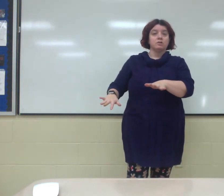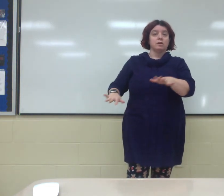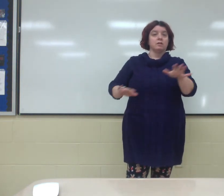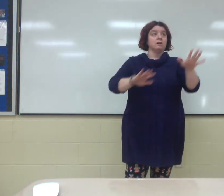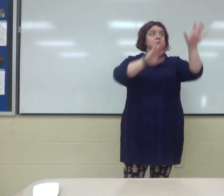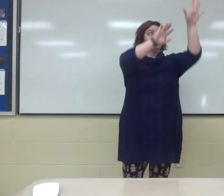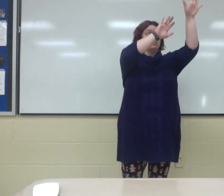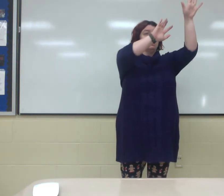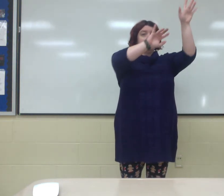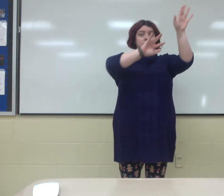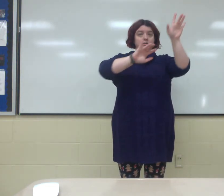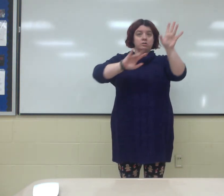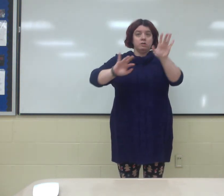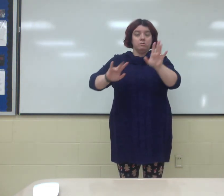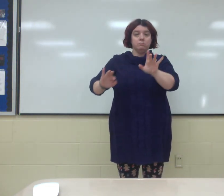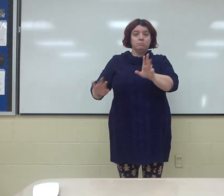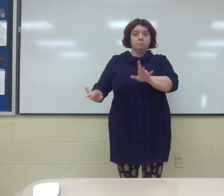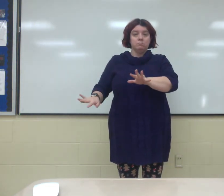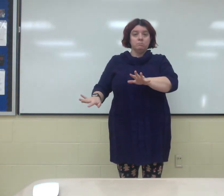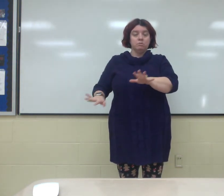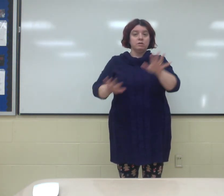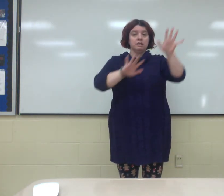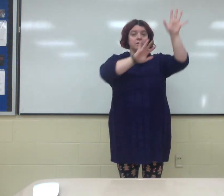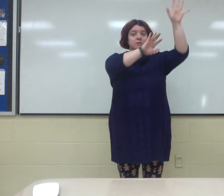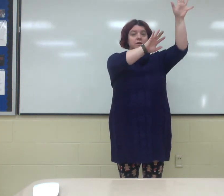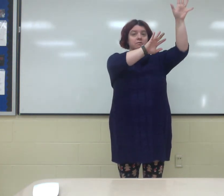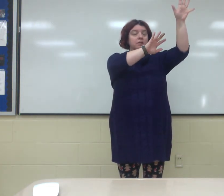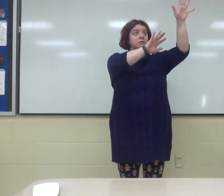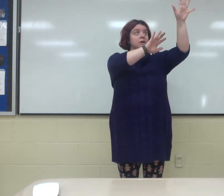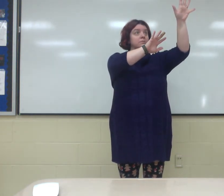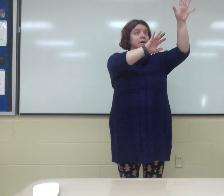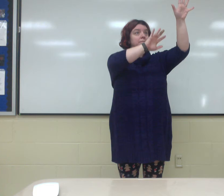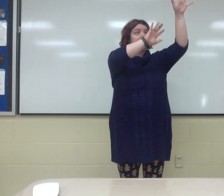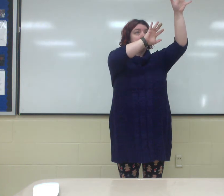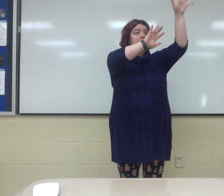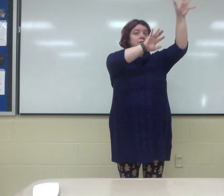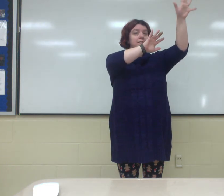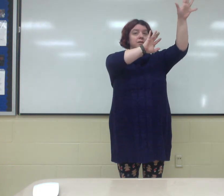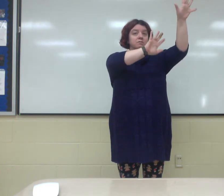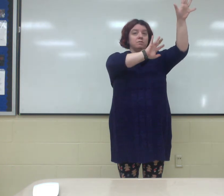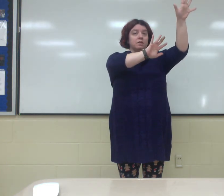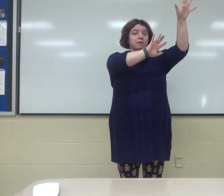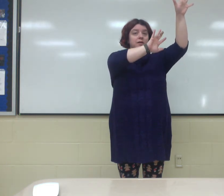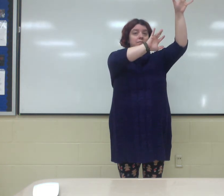on the list, snow. So I take my spirit fingers up top, dominant's in front of non-dominant,